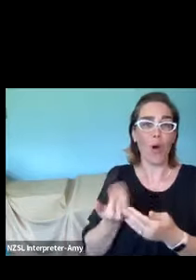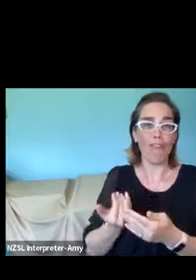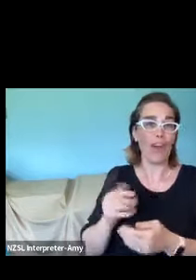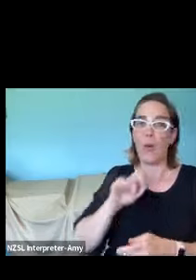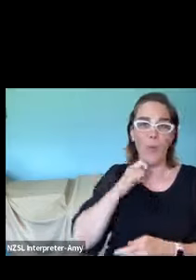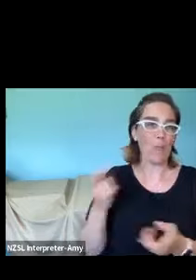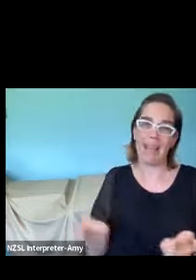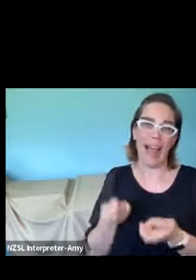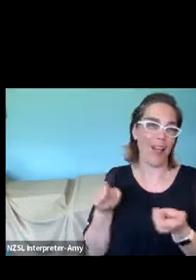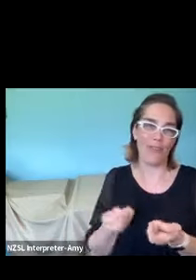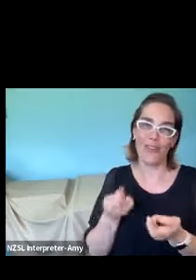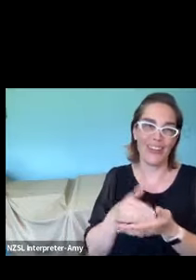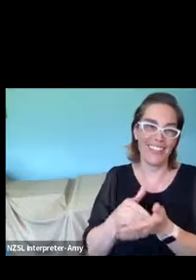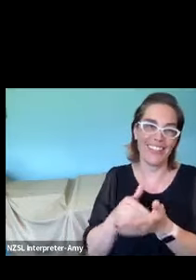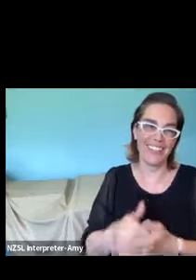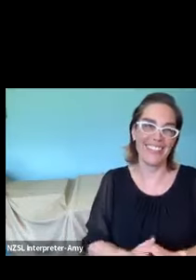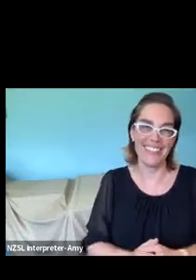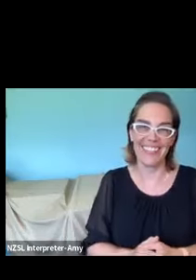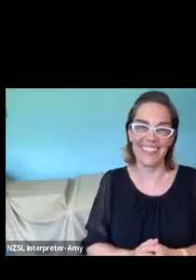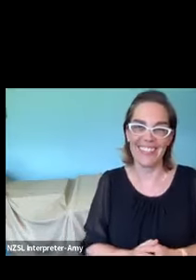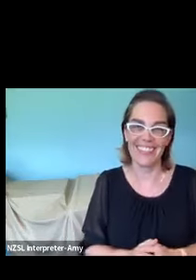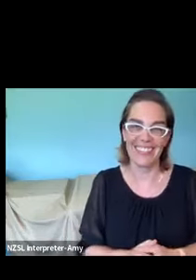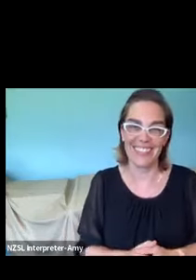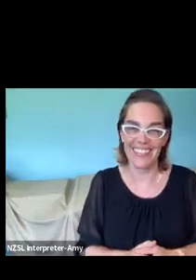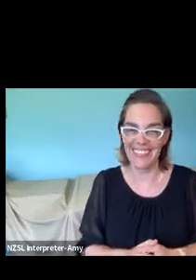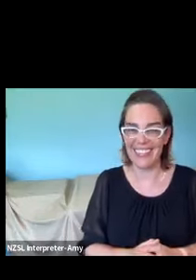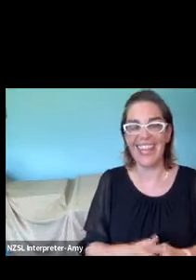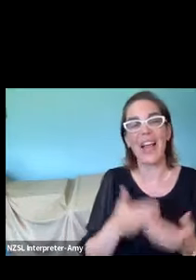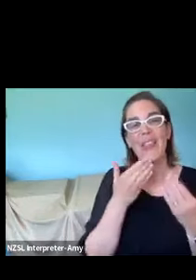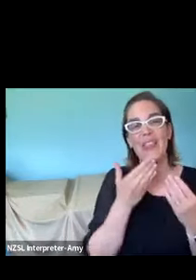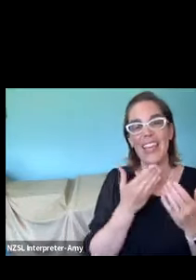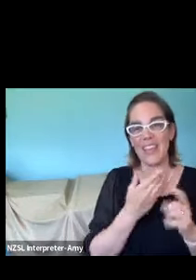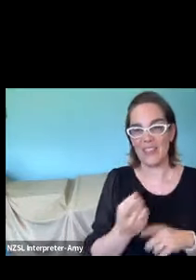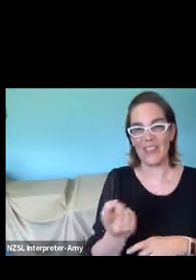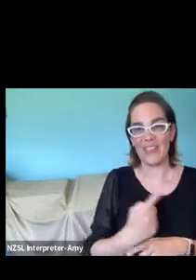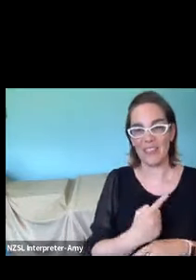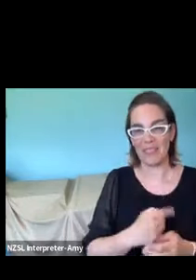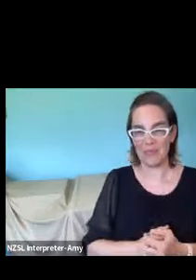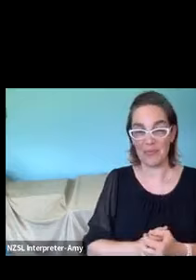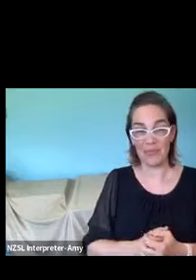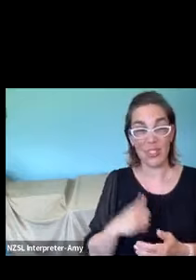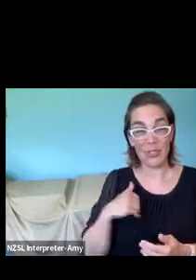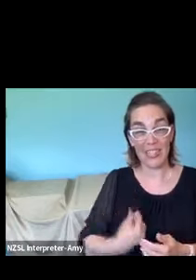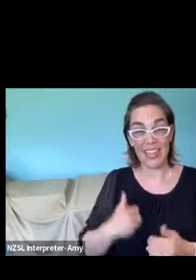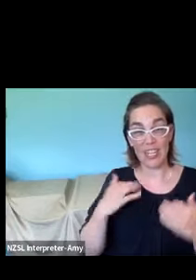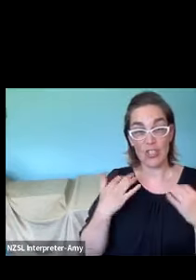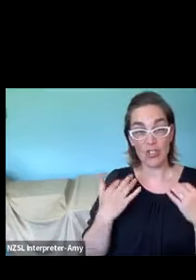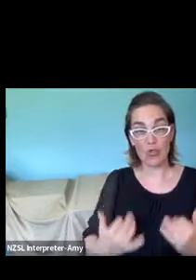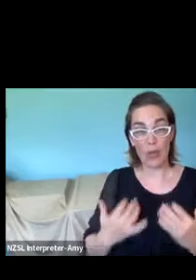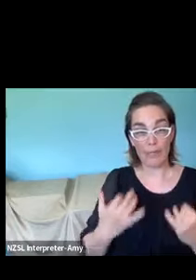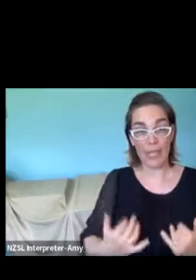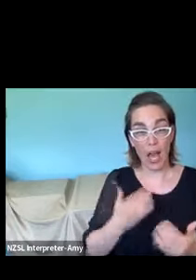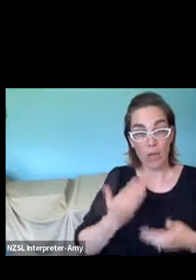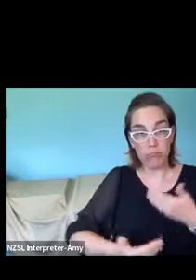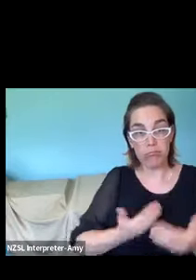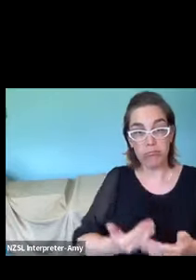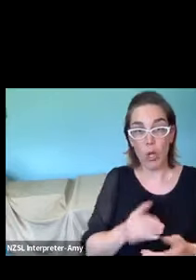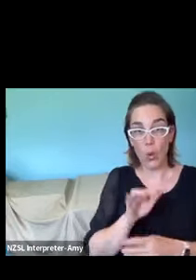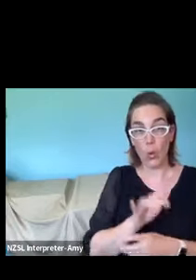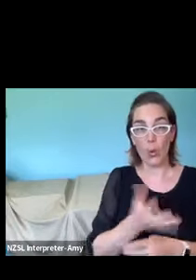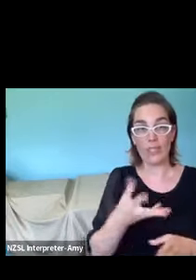in these instances often. Look, Natasha, thank you for coming before us. Do you require a descriptor of those of us in the Zoom